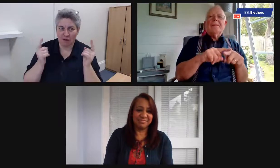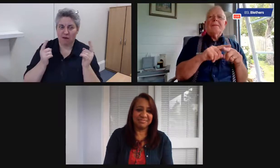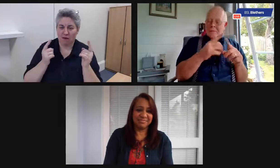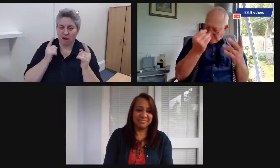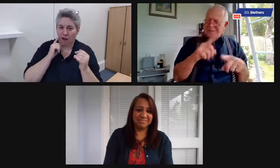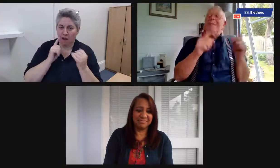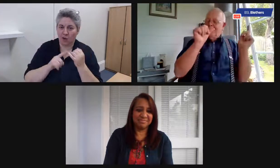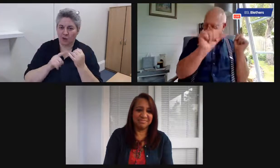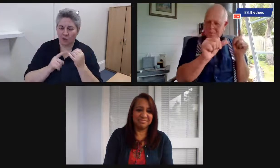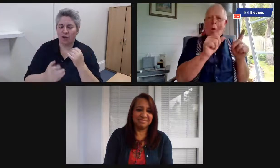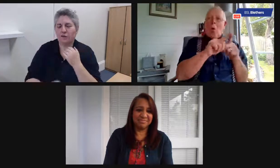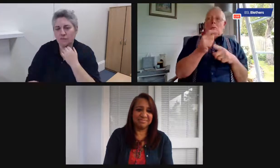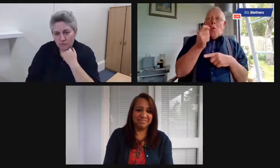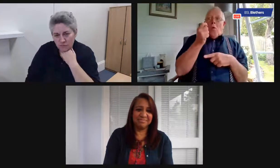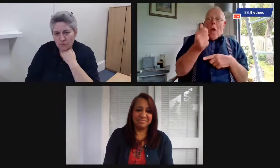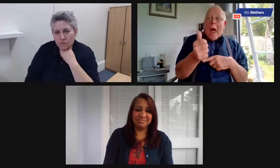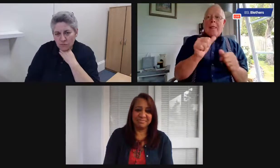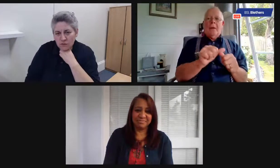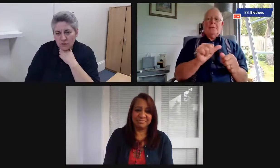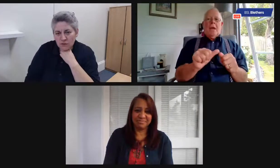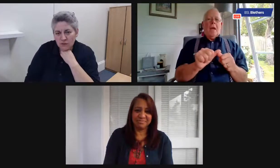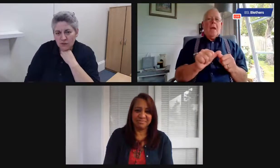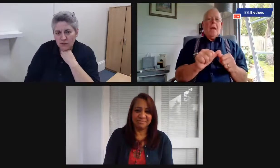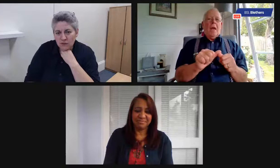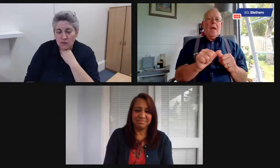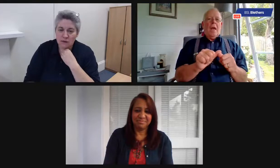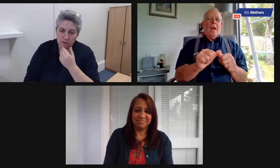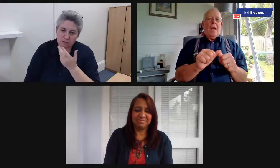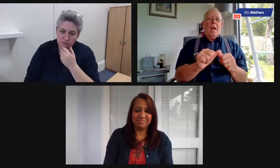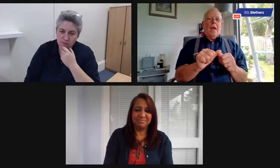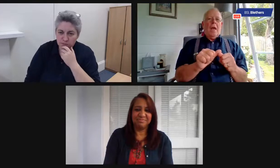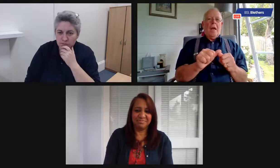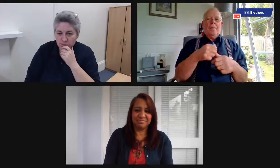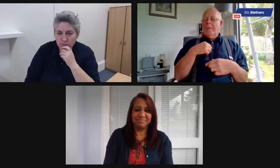to differentiate between the two. Yeah. Yeah, I get that.